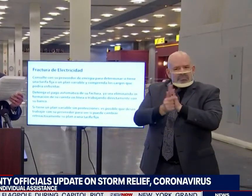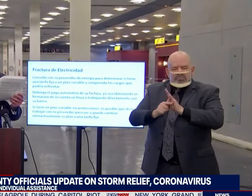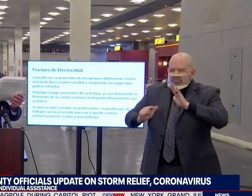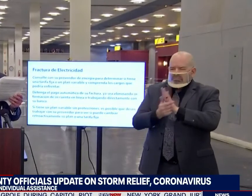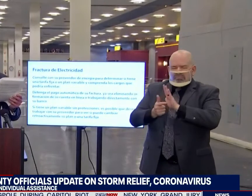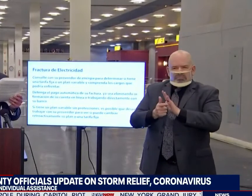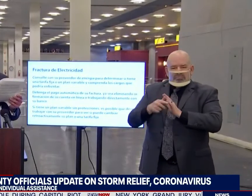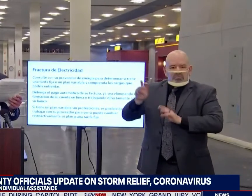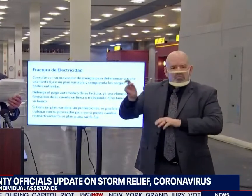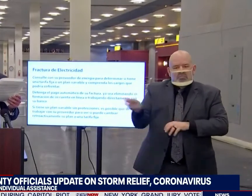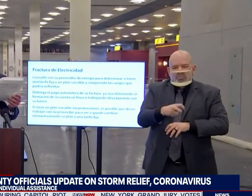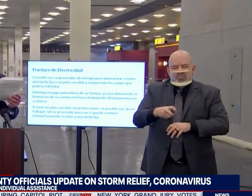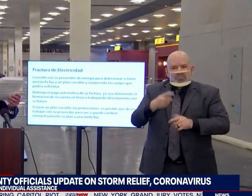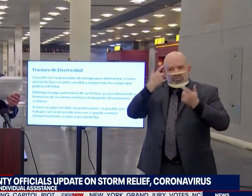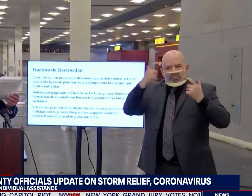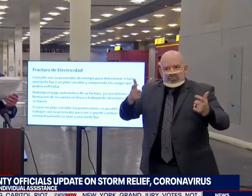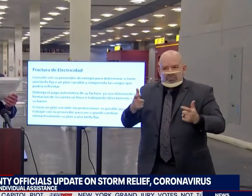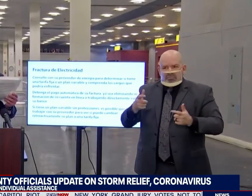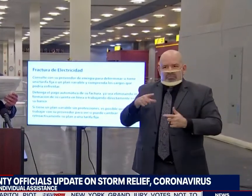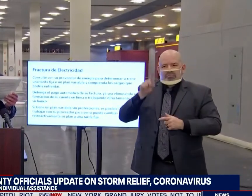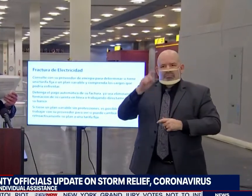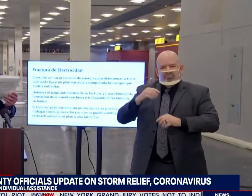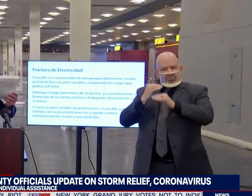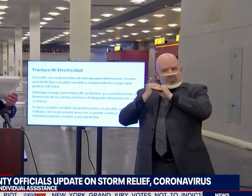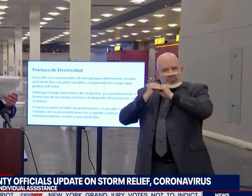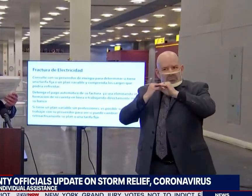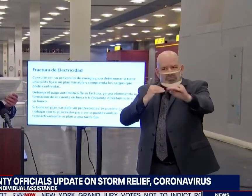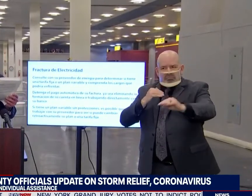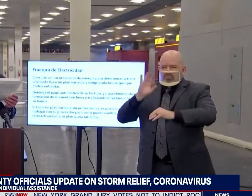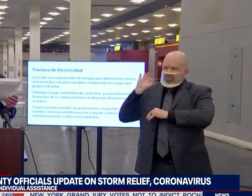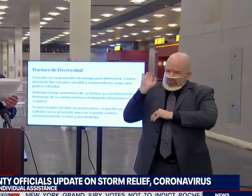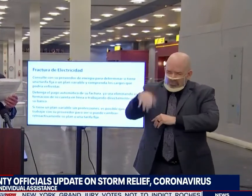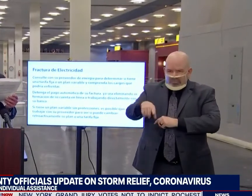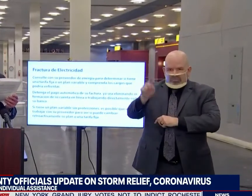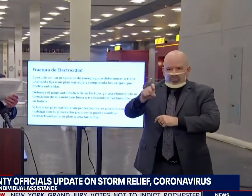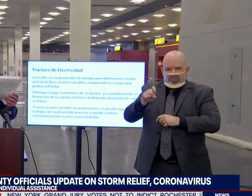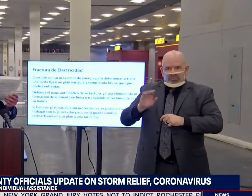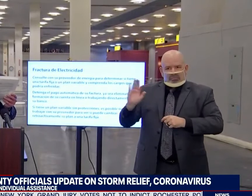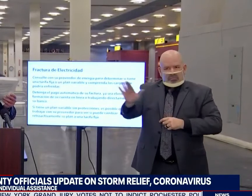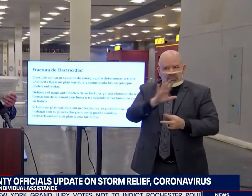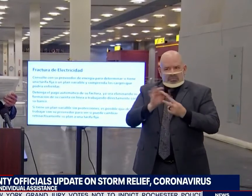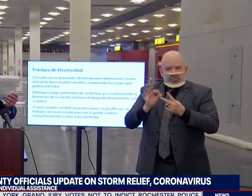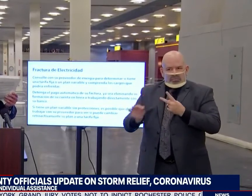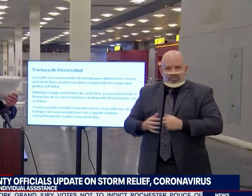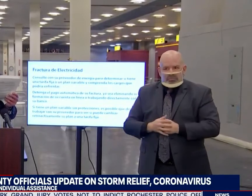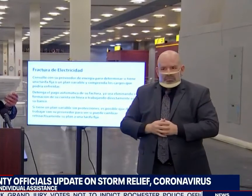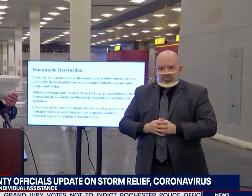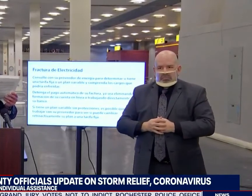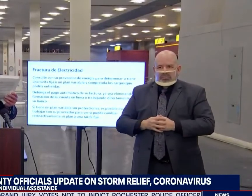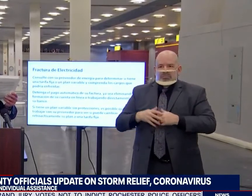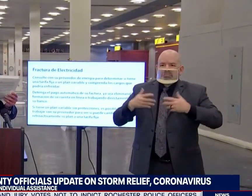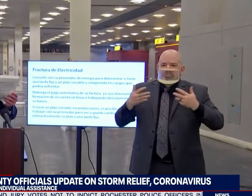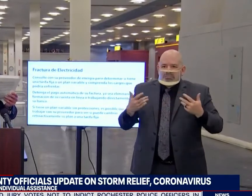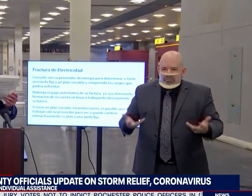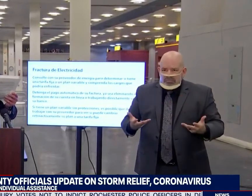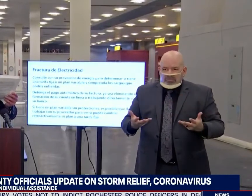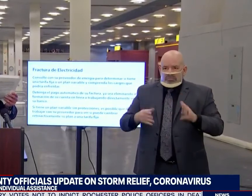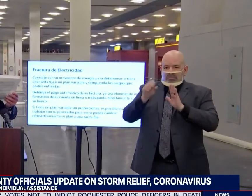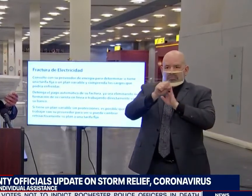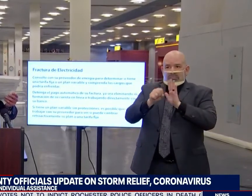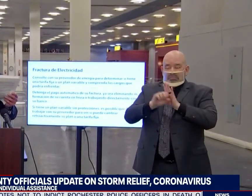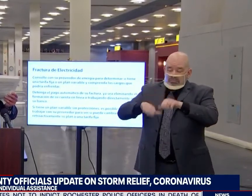rate until um some amount of time for for them to notify you and you to switch plans, but they but they don't do much to notify